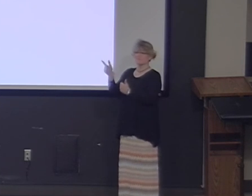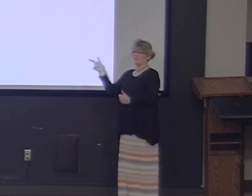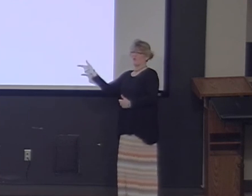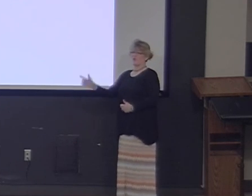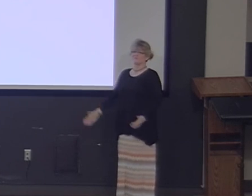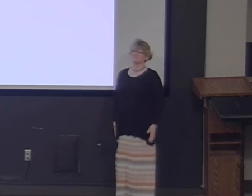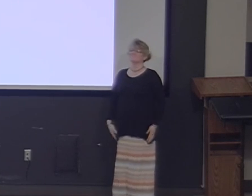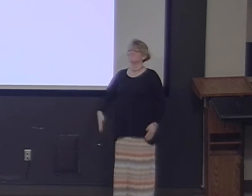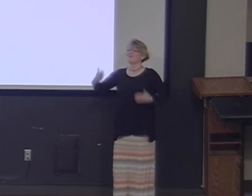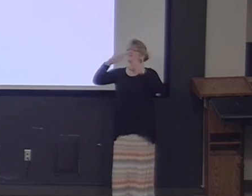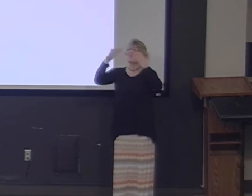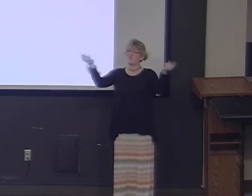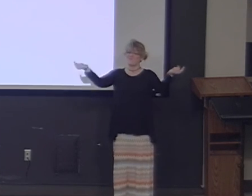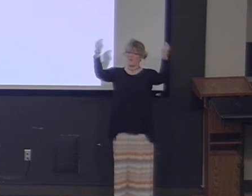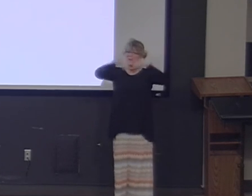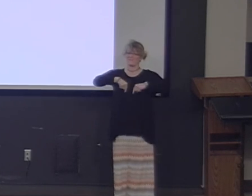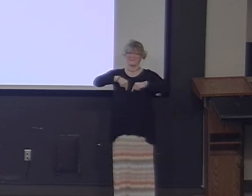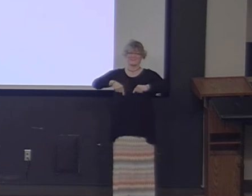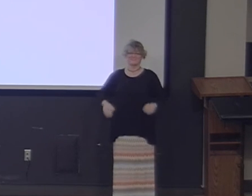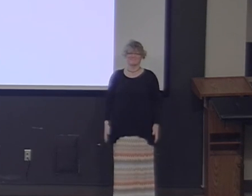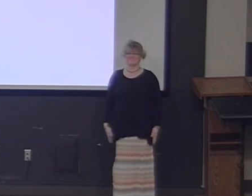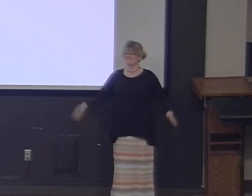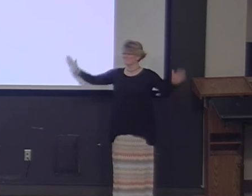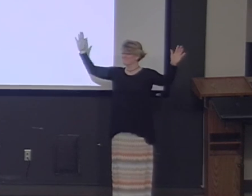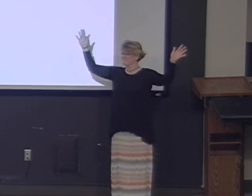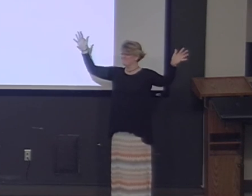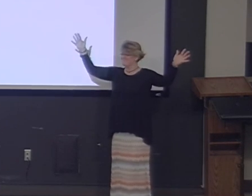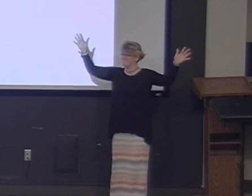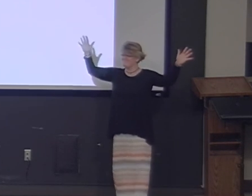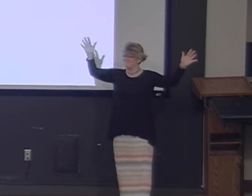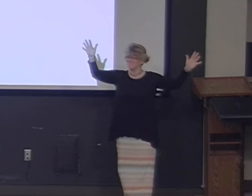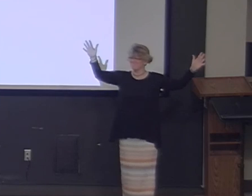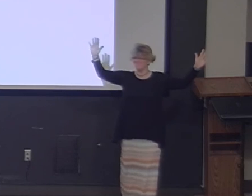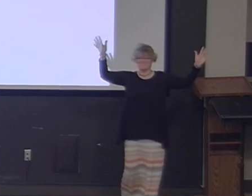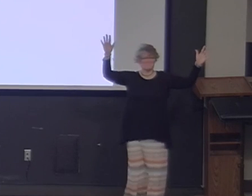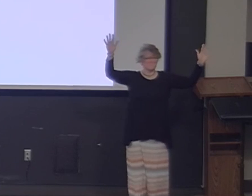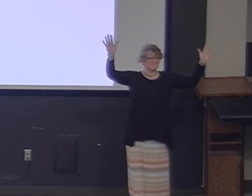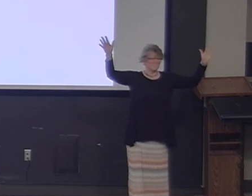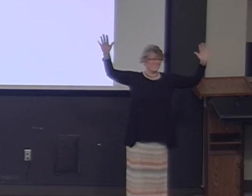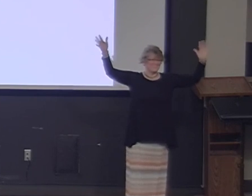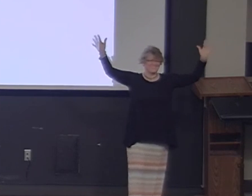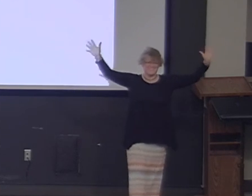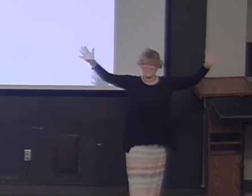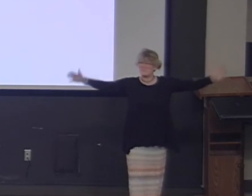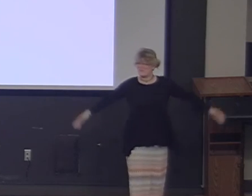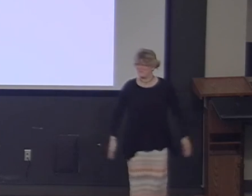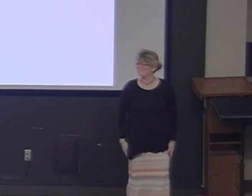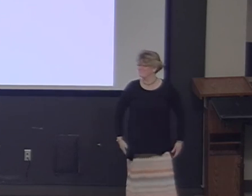So come on over for mixing and mingling, and thank you for coming.